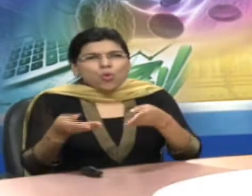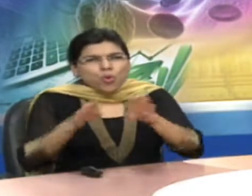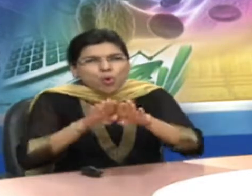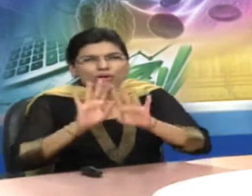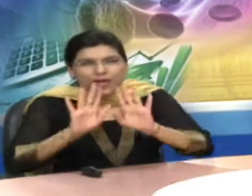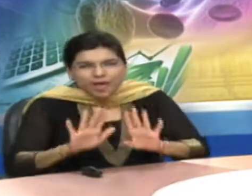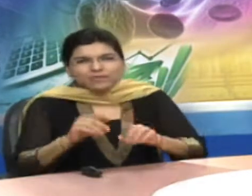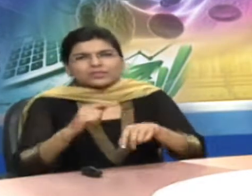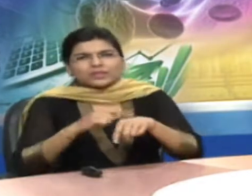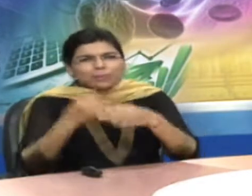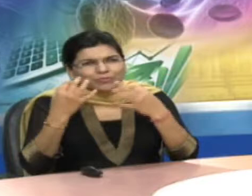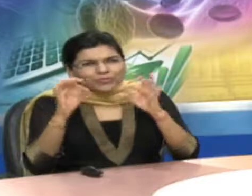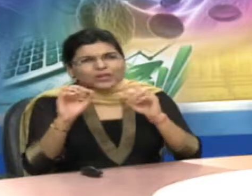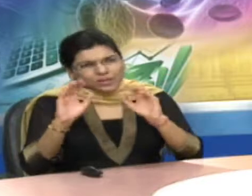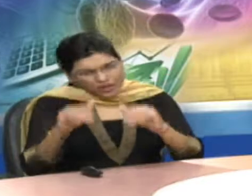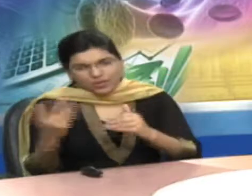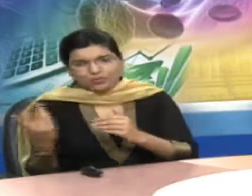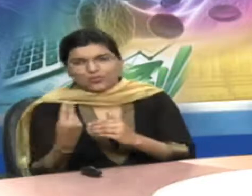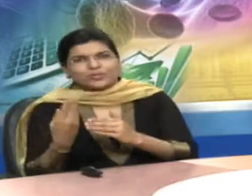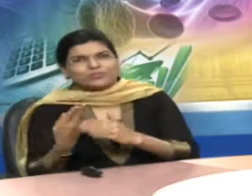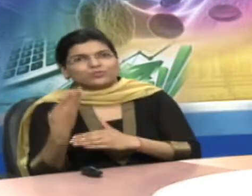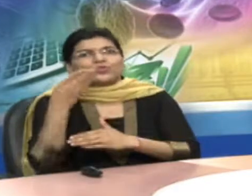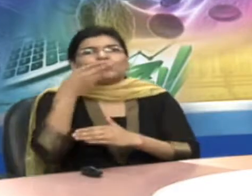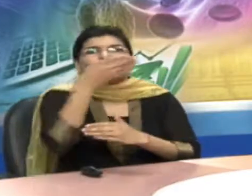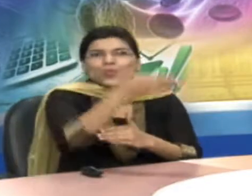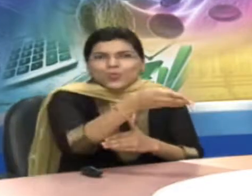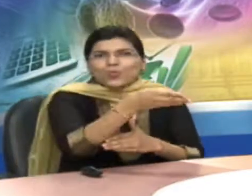make new discoveries.